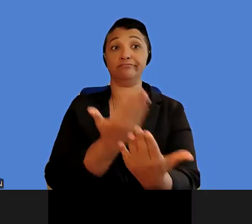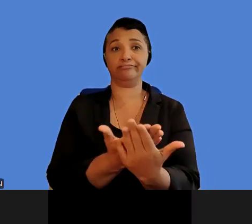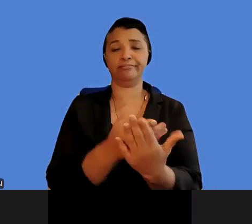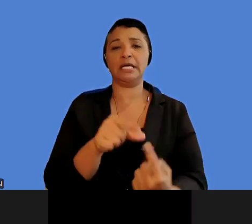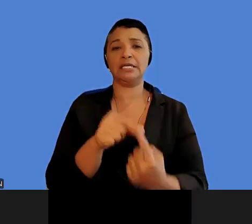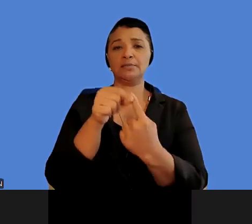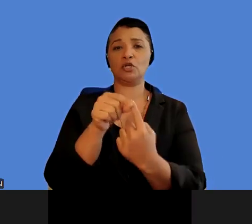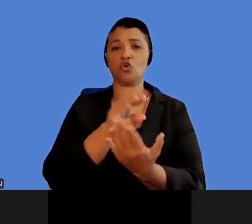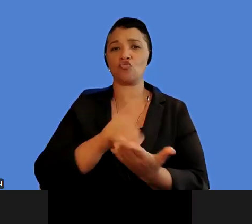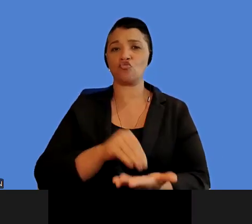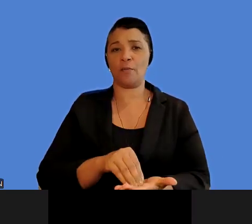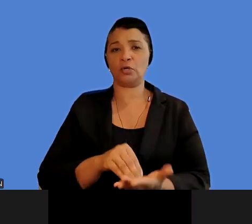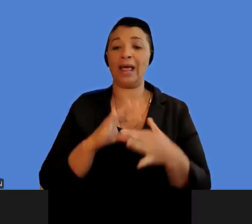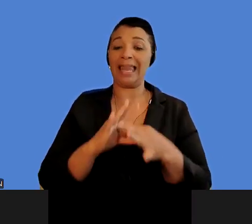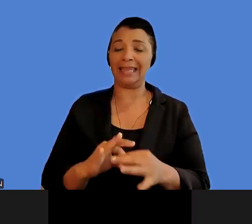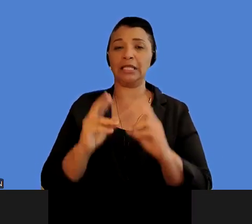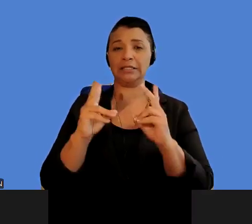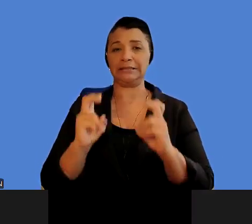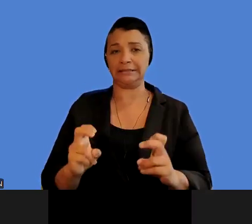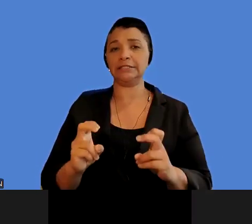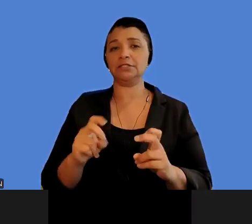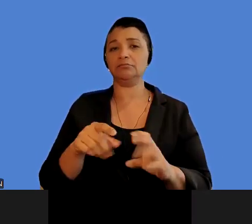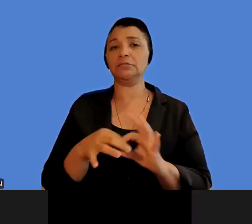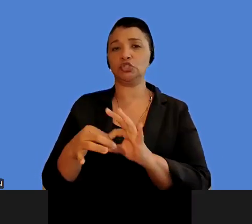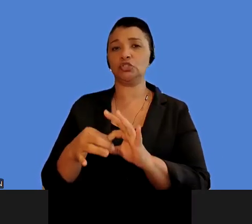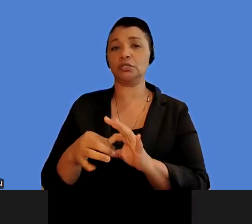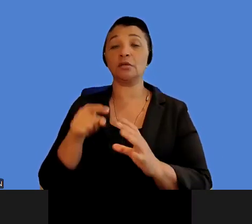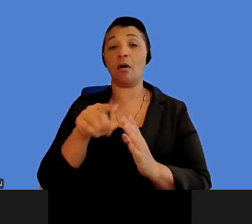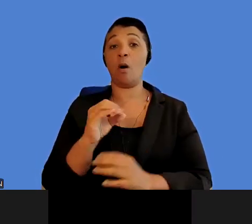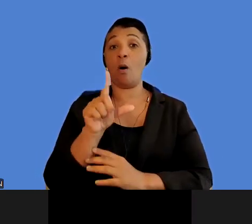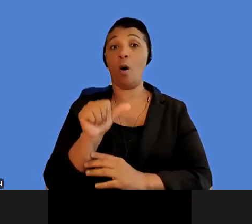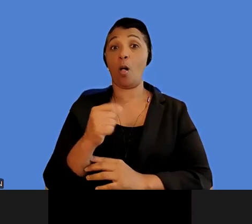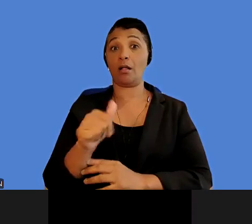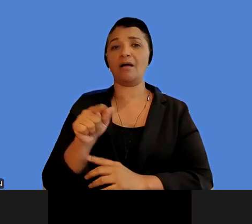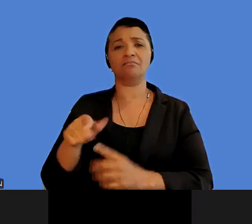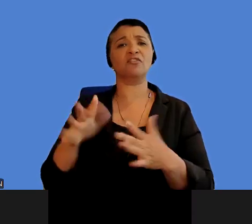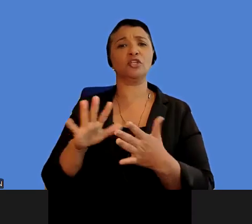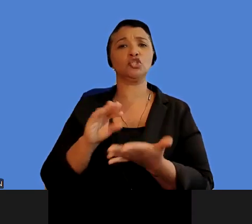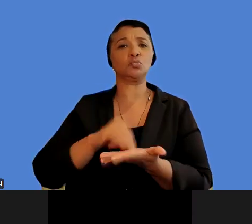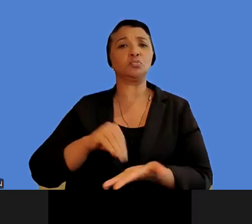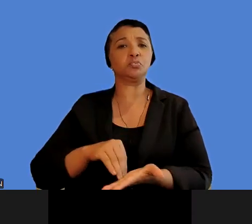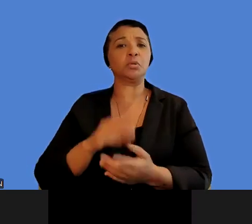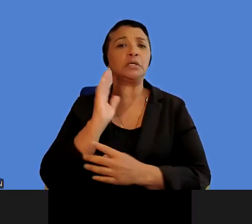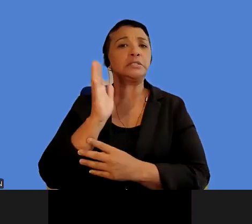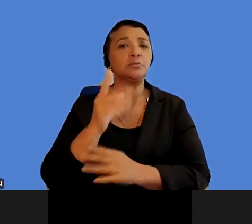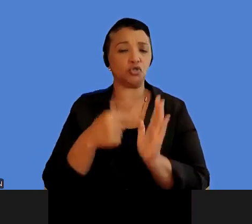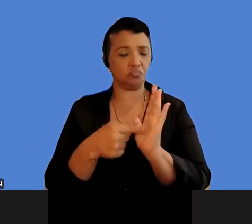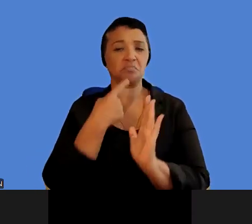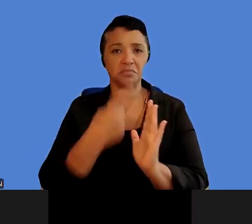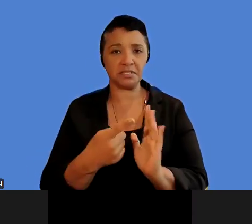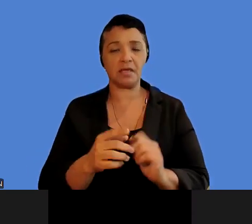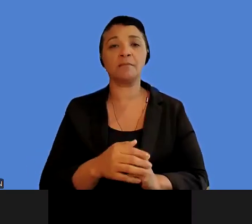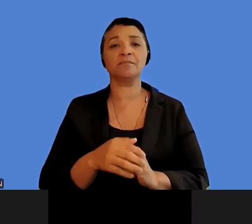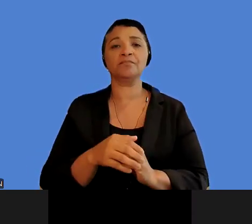Rapporteur on Indigenous Issues, which Olga was highlighting in her speech previously, on the situation